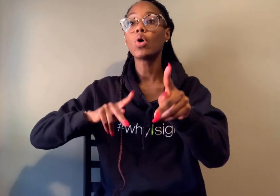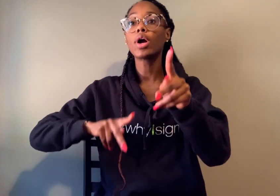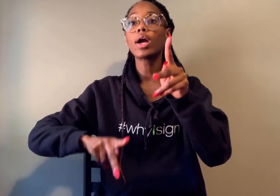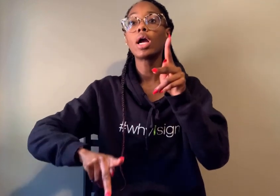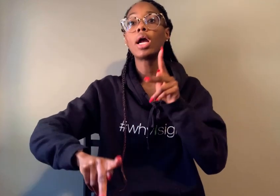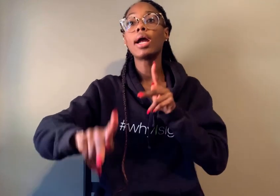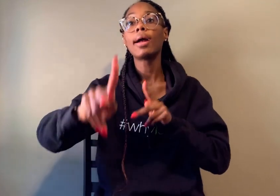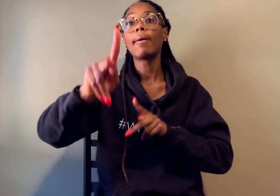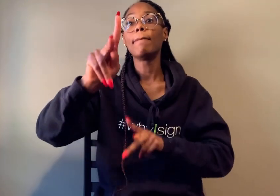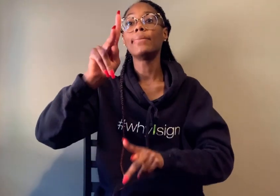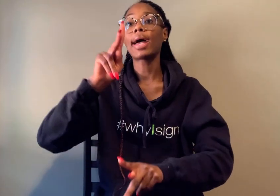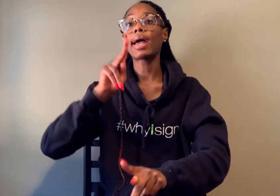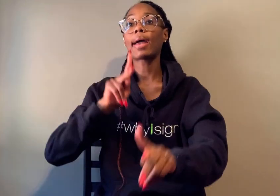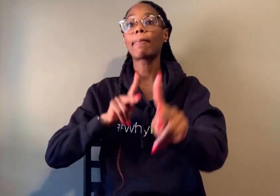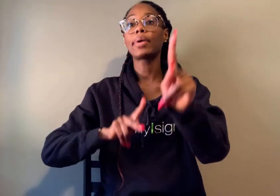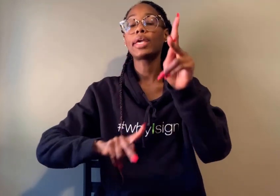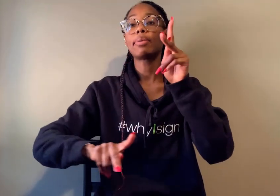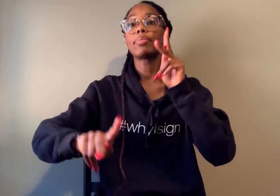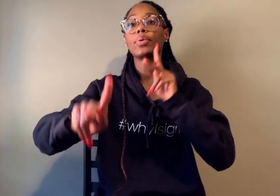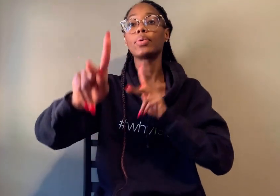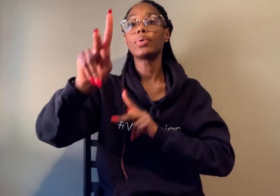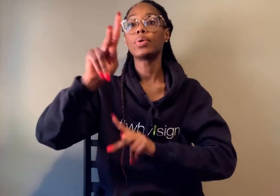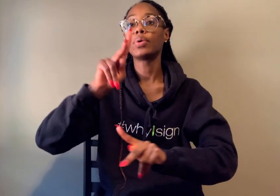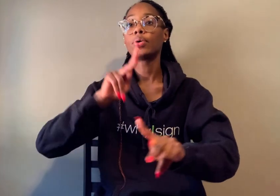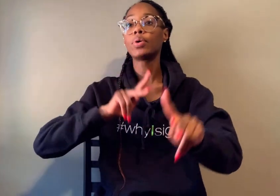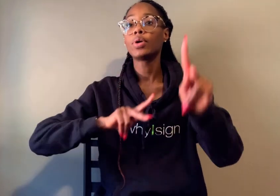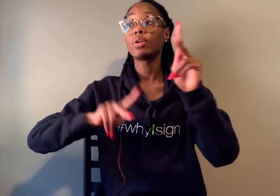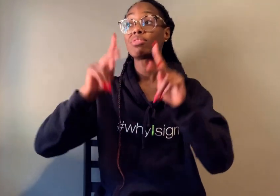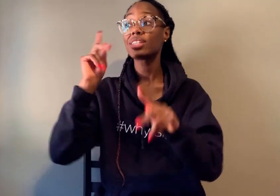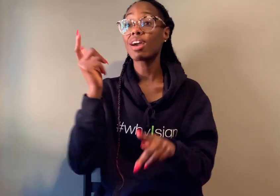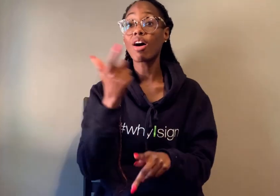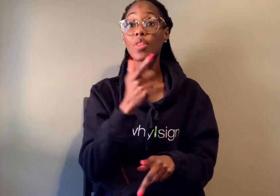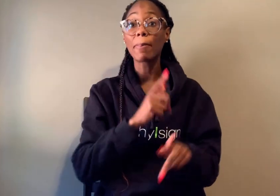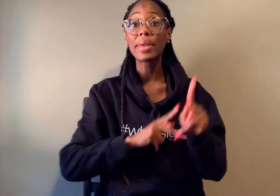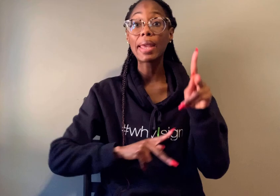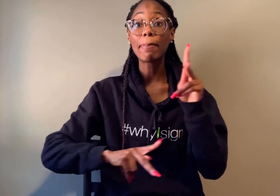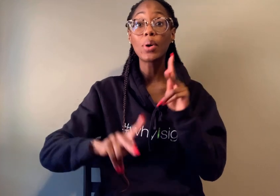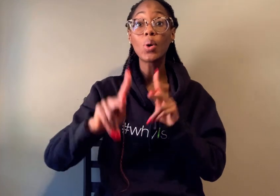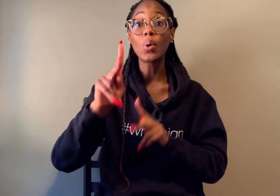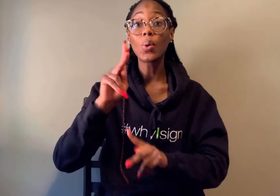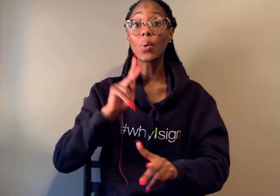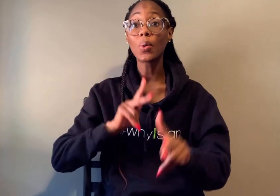Or back. People. See all the people.